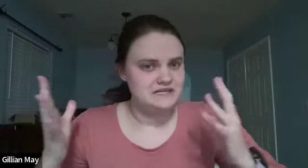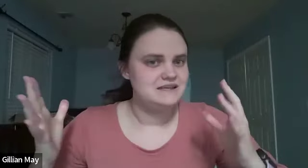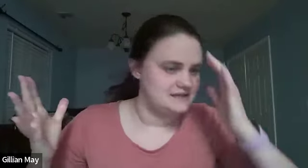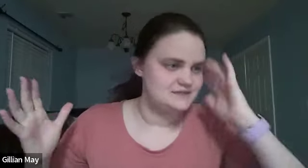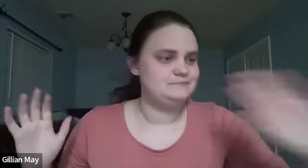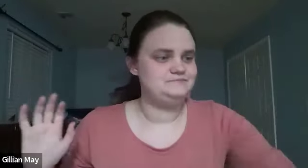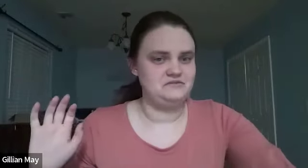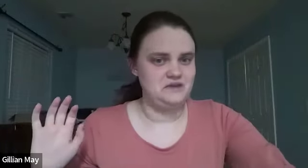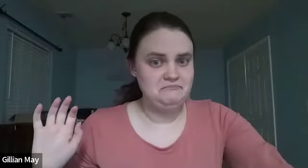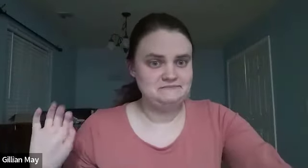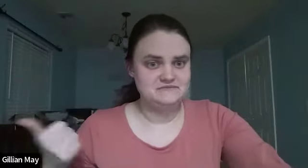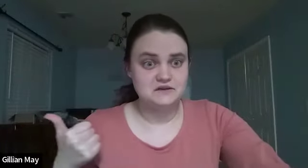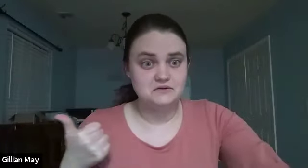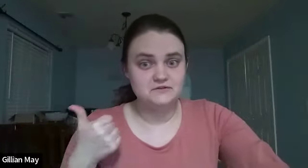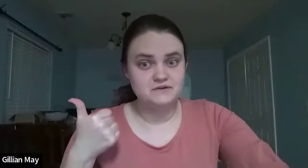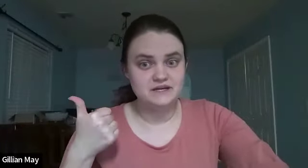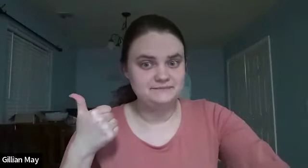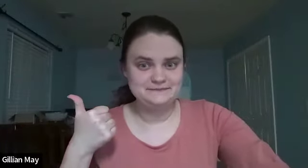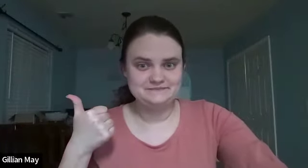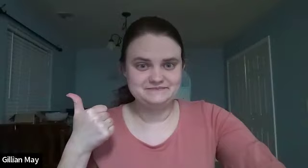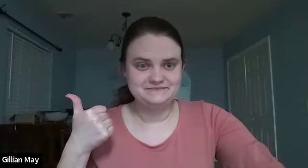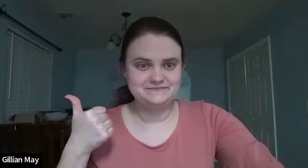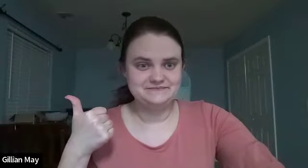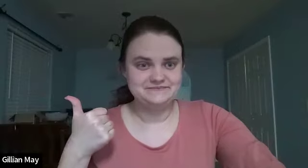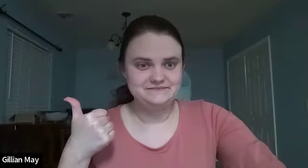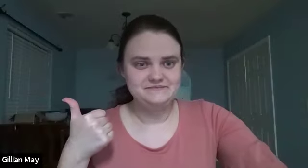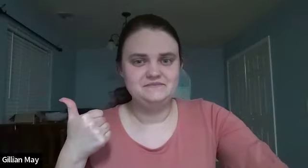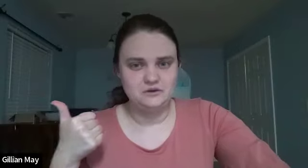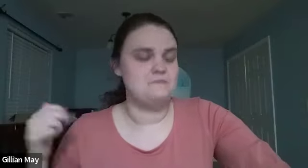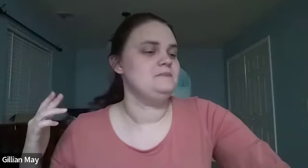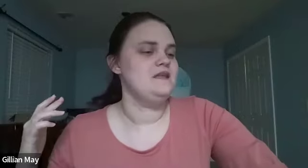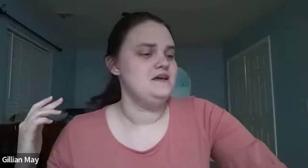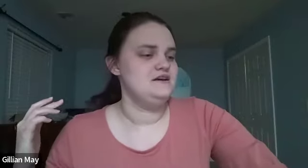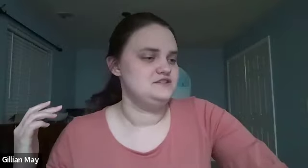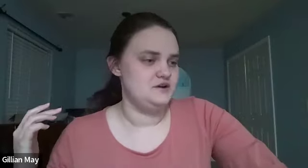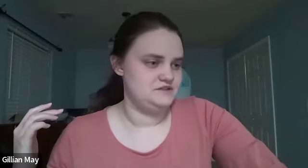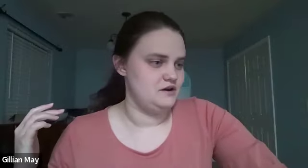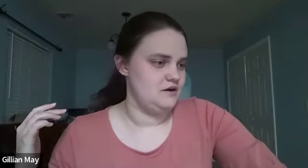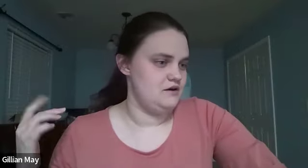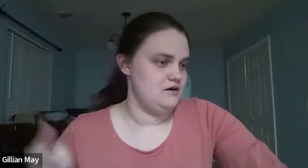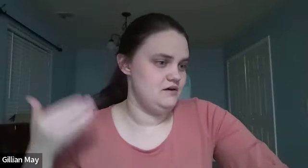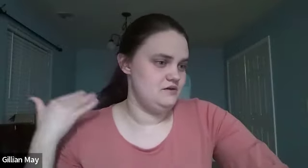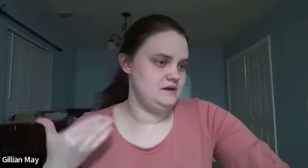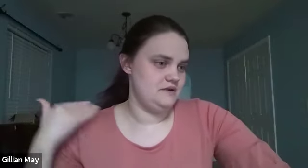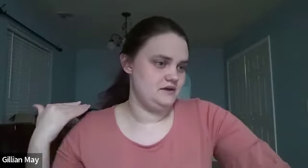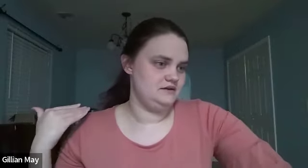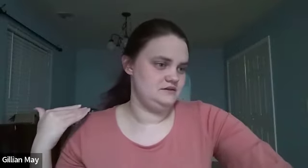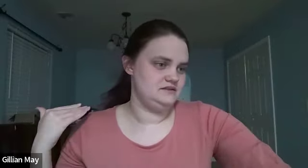signs. Okay? Sound good for everybody? Okay. So we start all the way back to